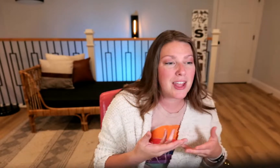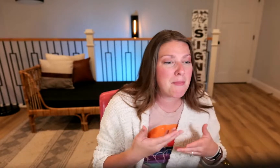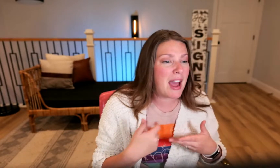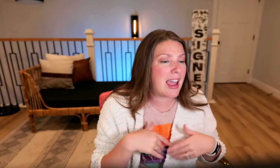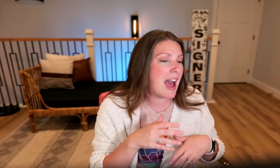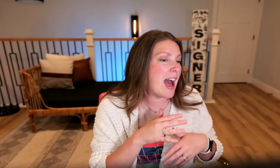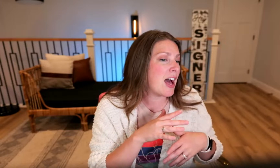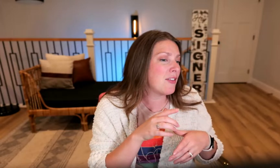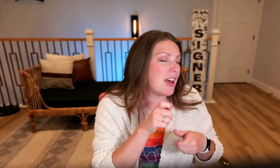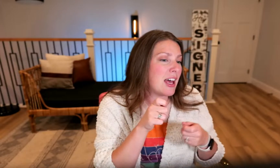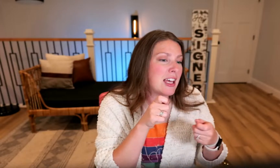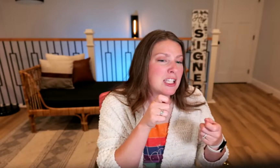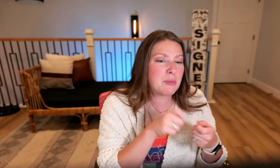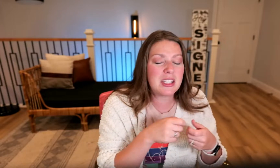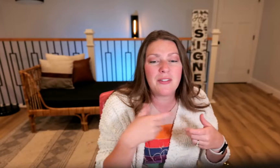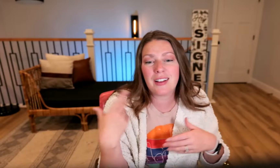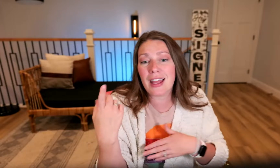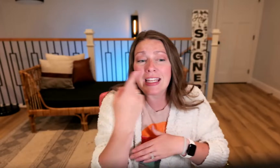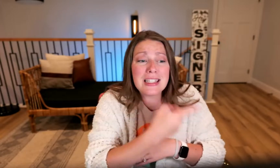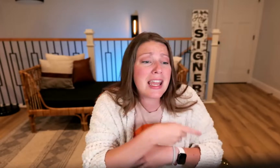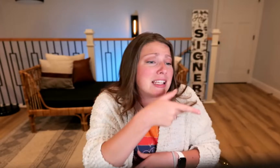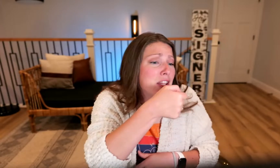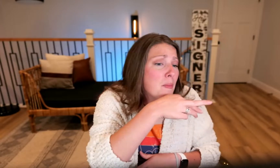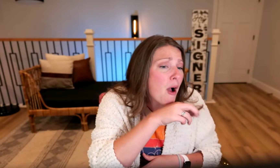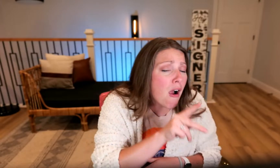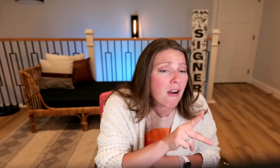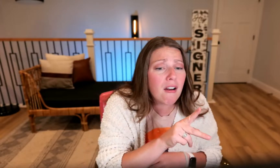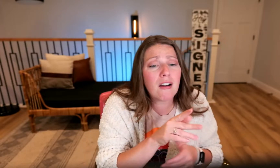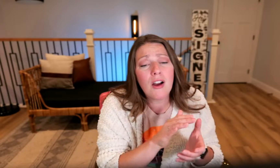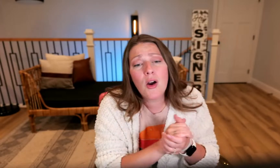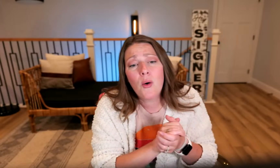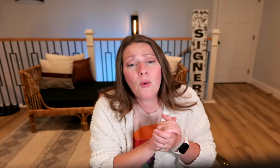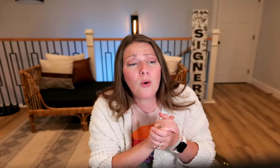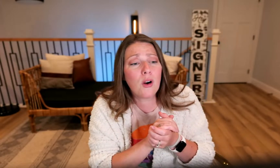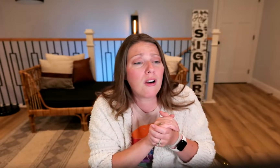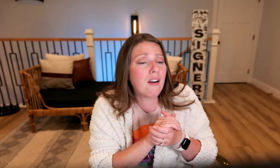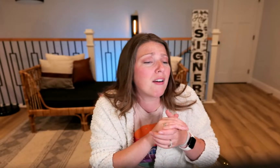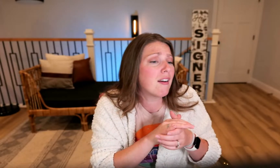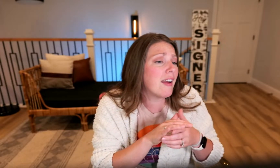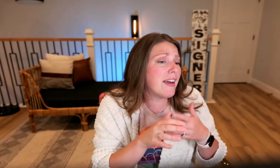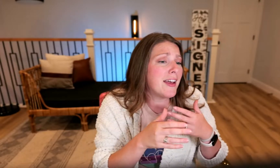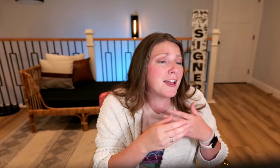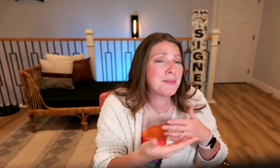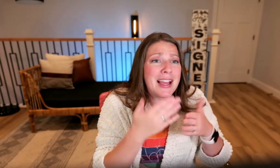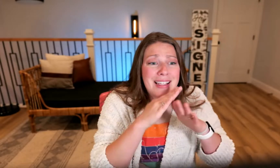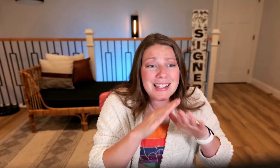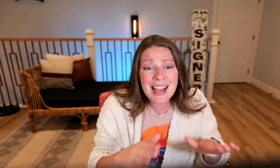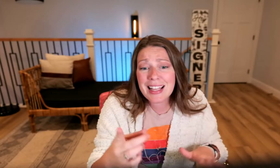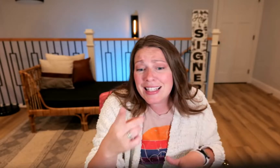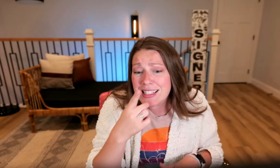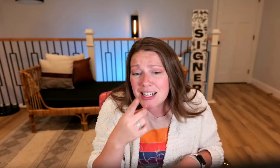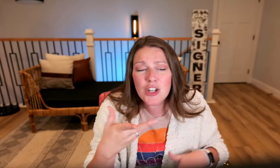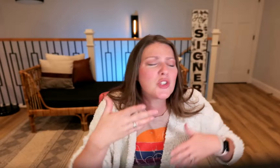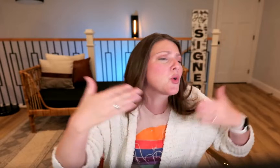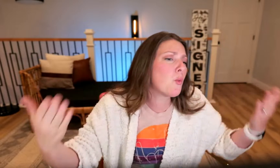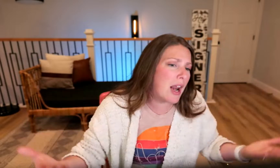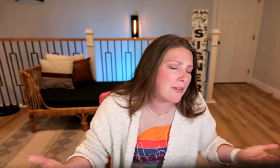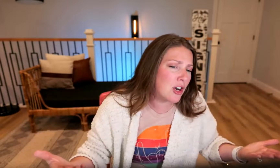they might have specific like days in the park or silent dinners or whatever it